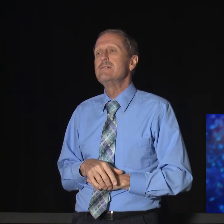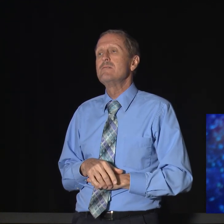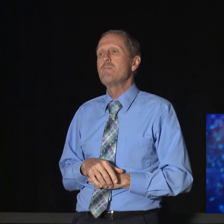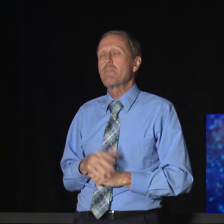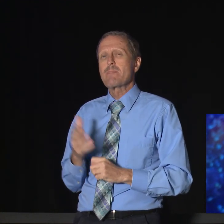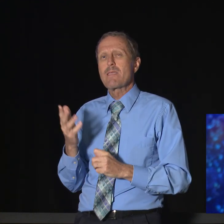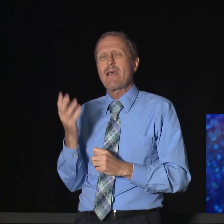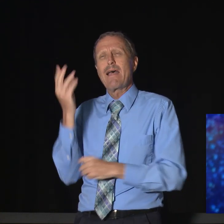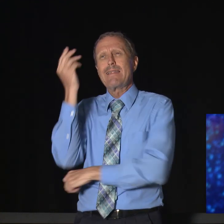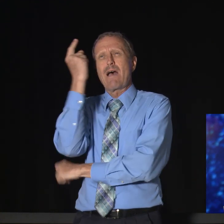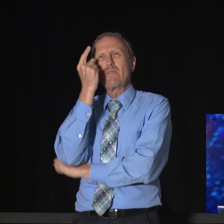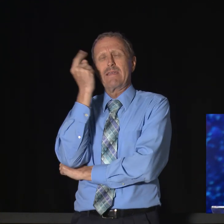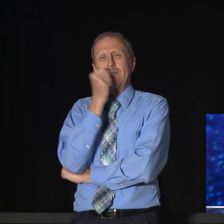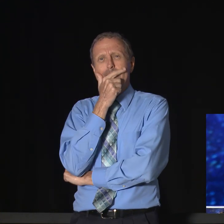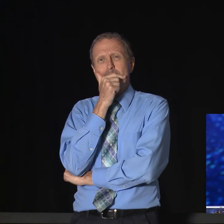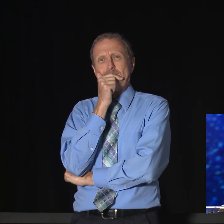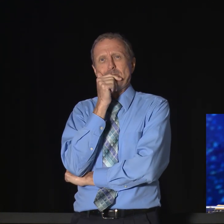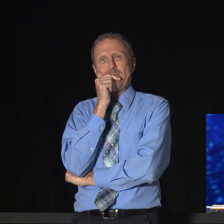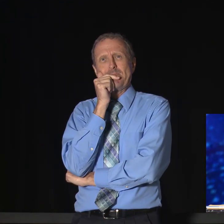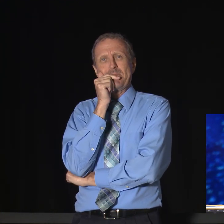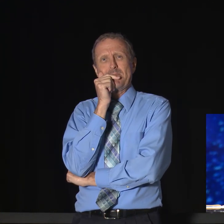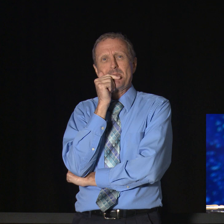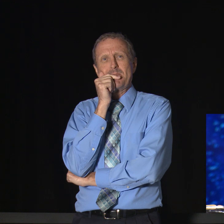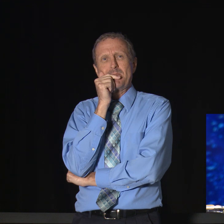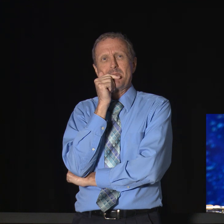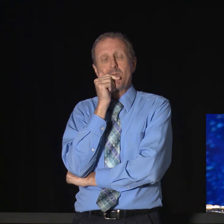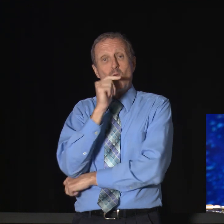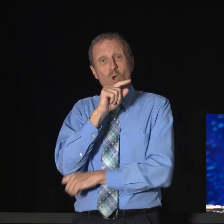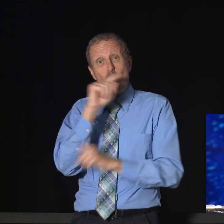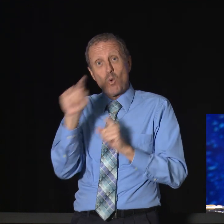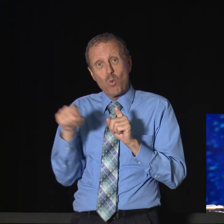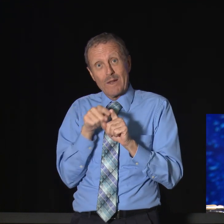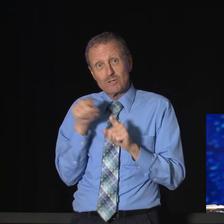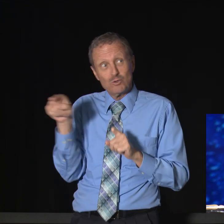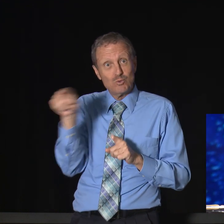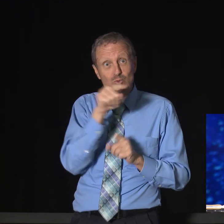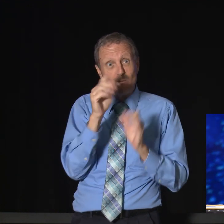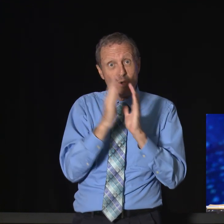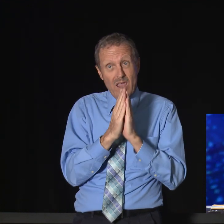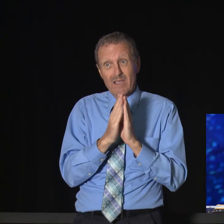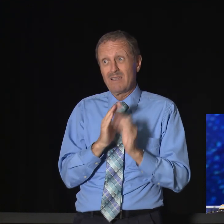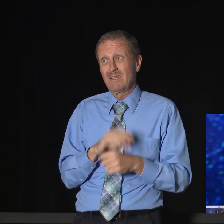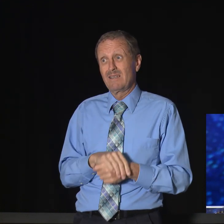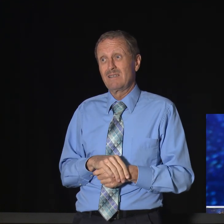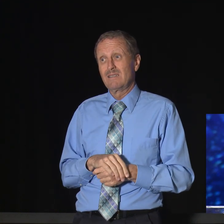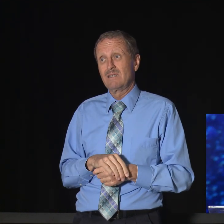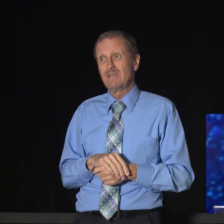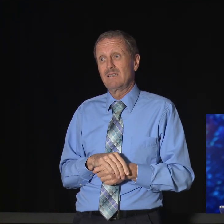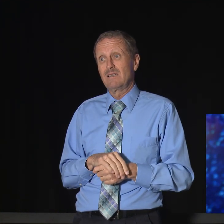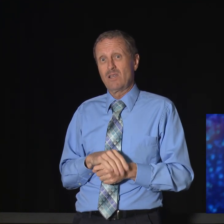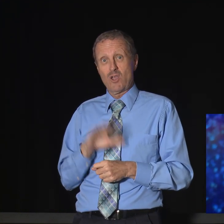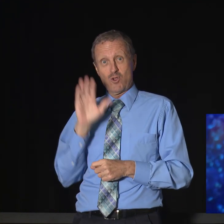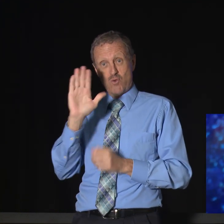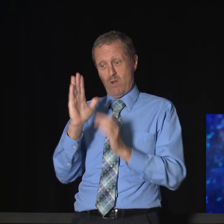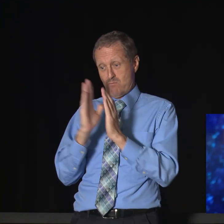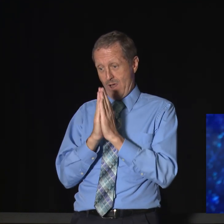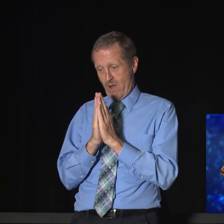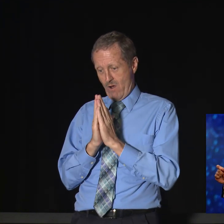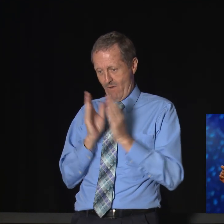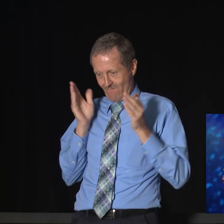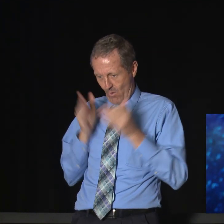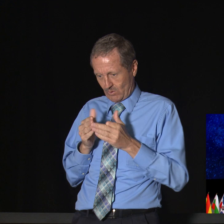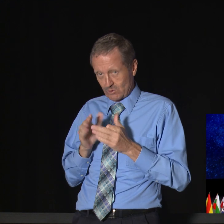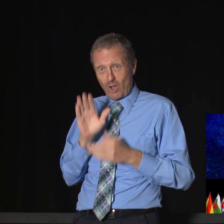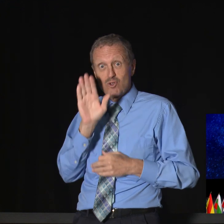I want you to think with me tonight. When you pray, are your prayers focused on your